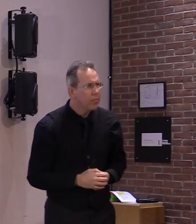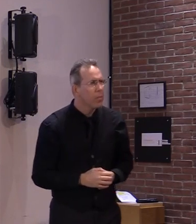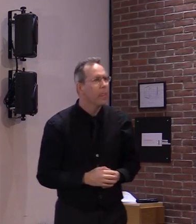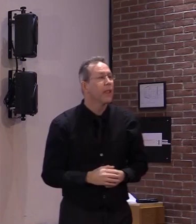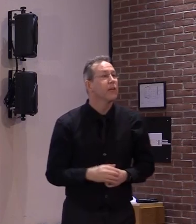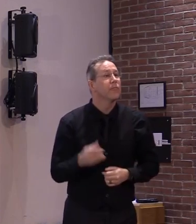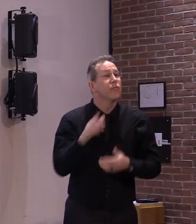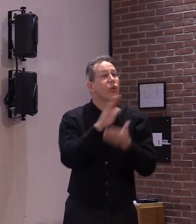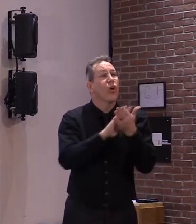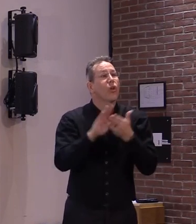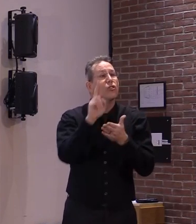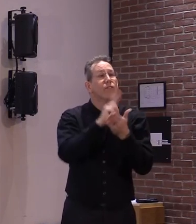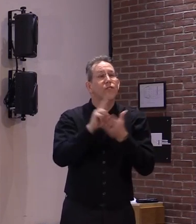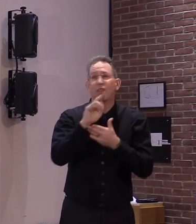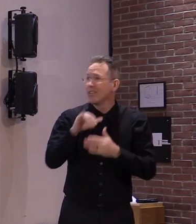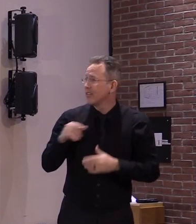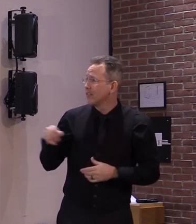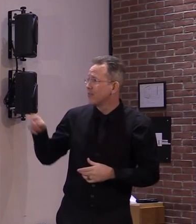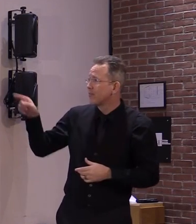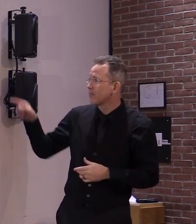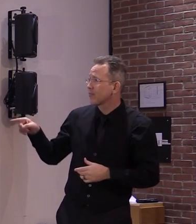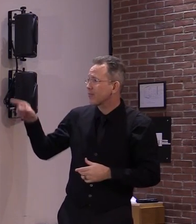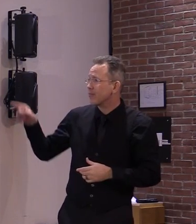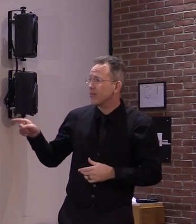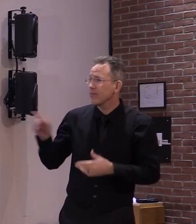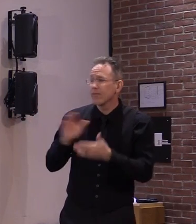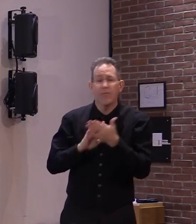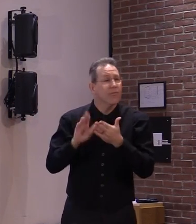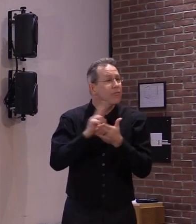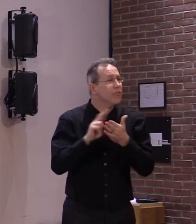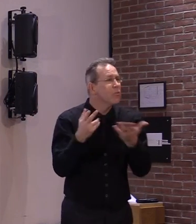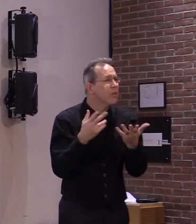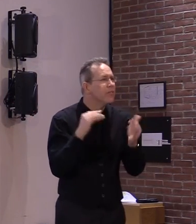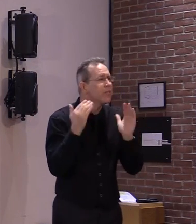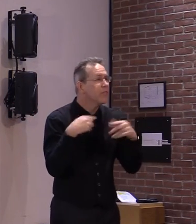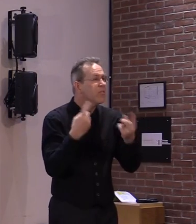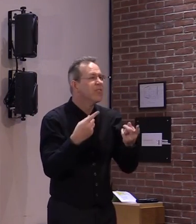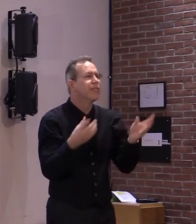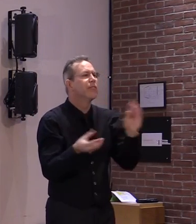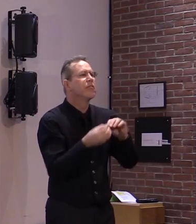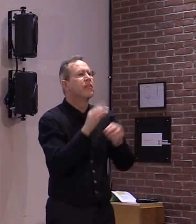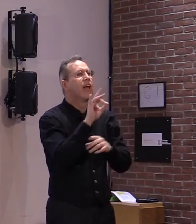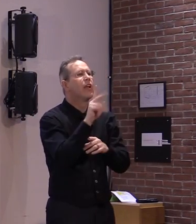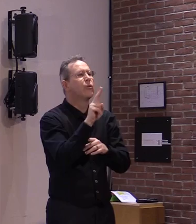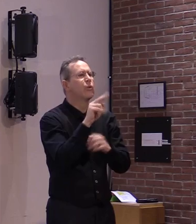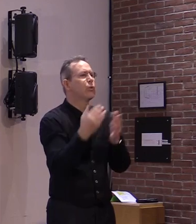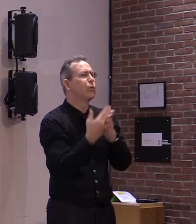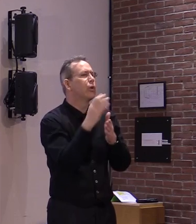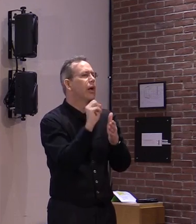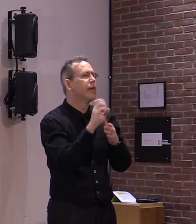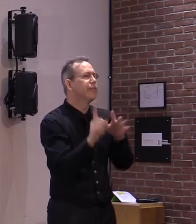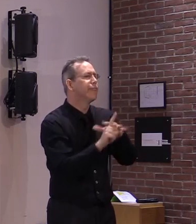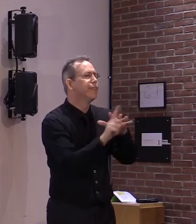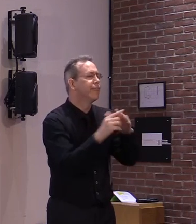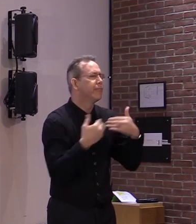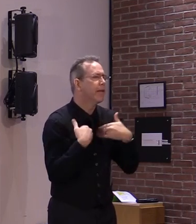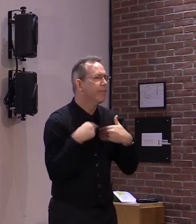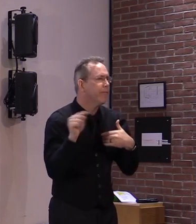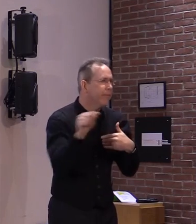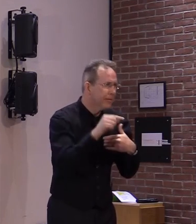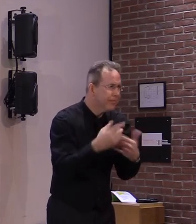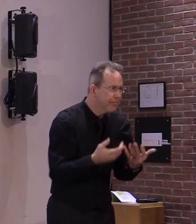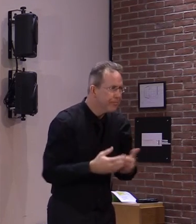colleges across Vermont reported 82 new cases on campus, bringing the spring semester total